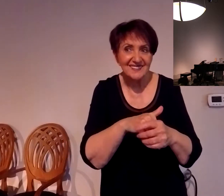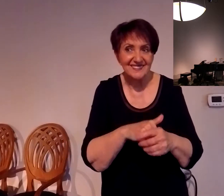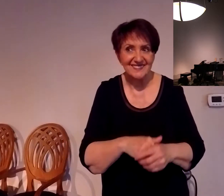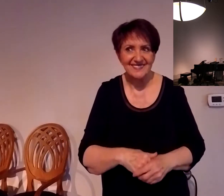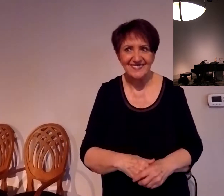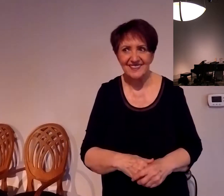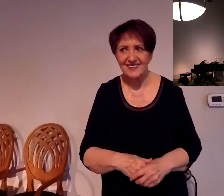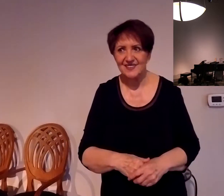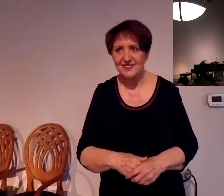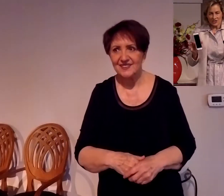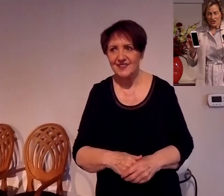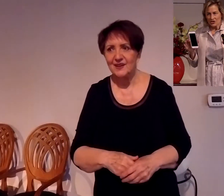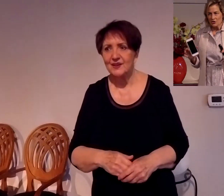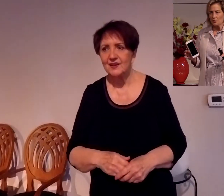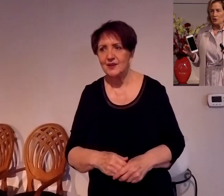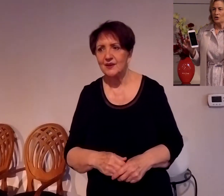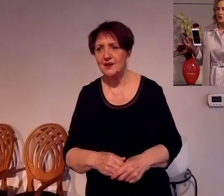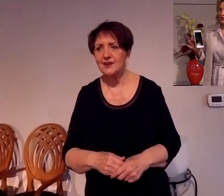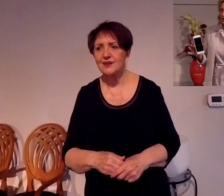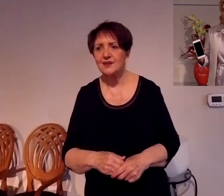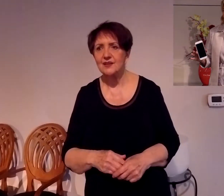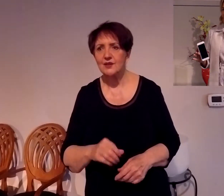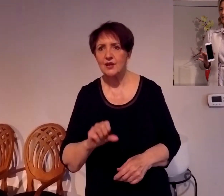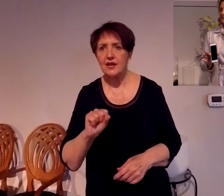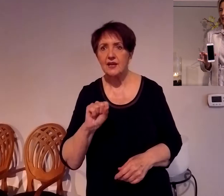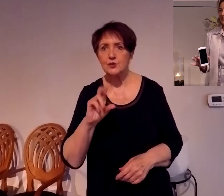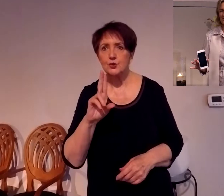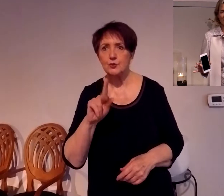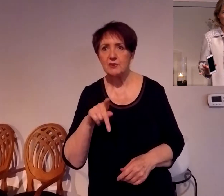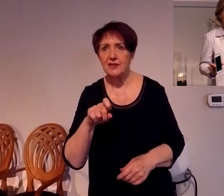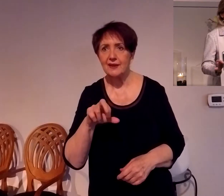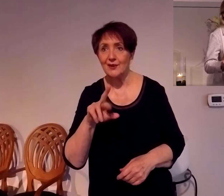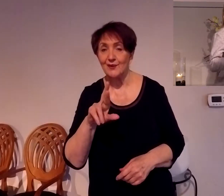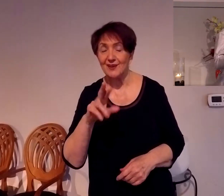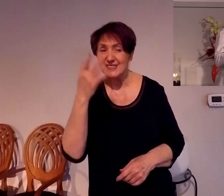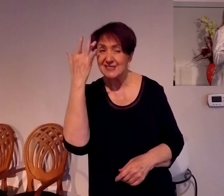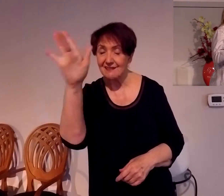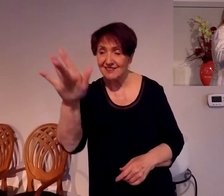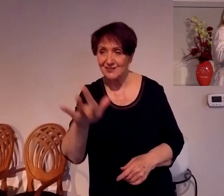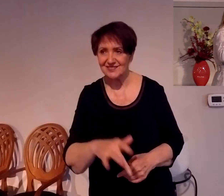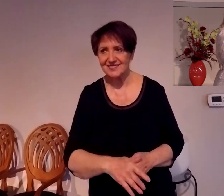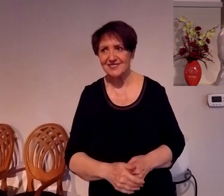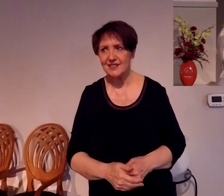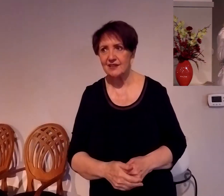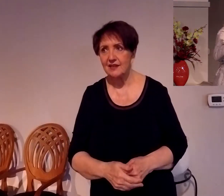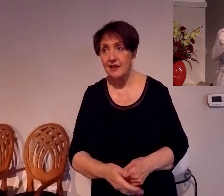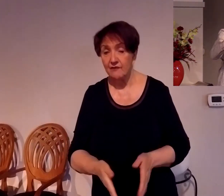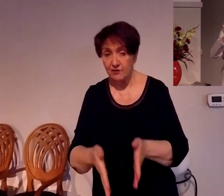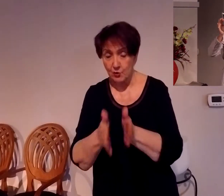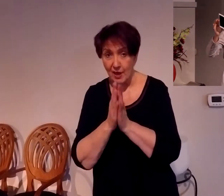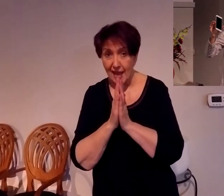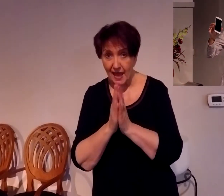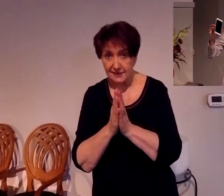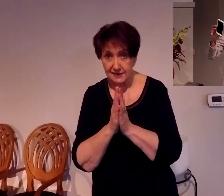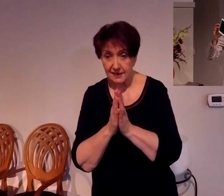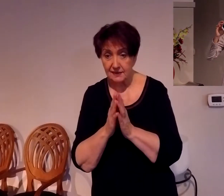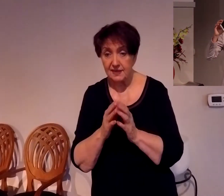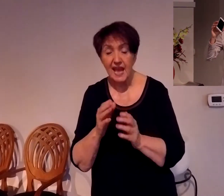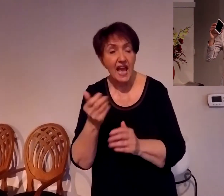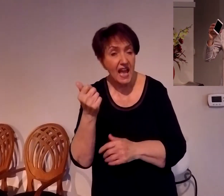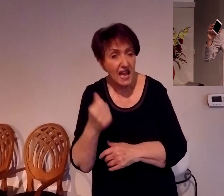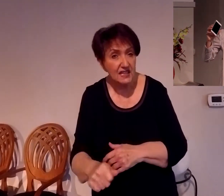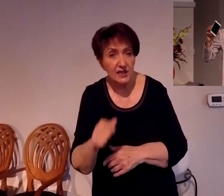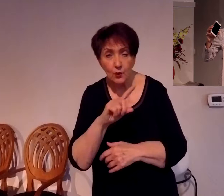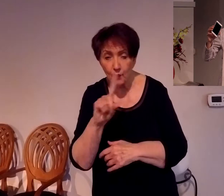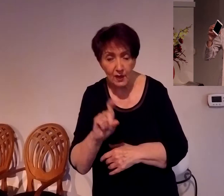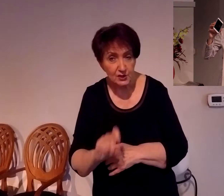there's a super series, and it's super duper intelligence. And when you ask super series any question,